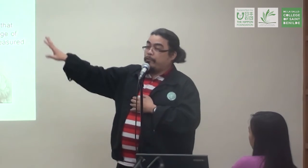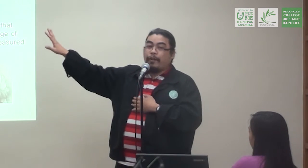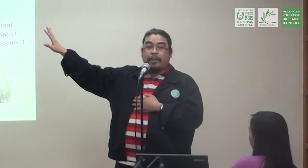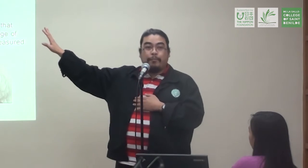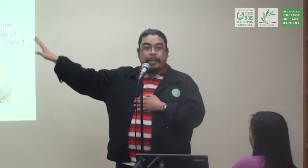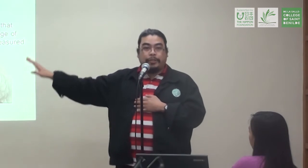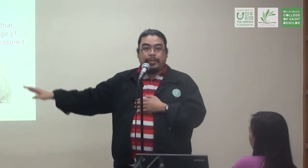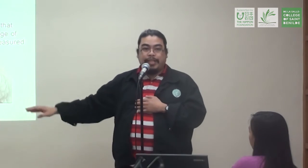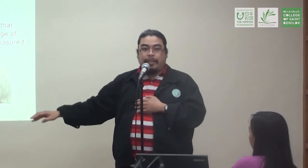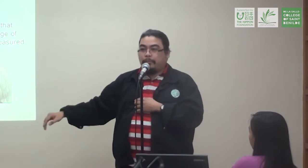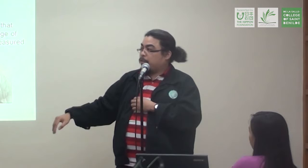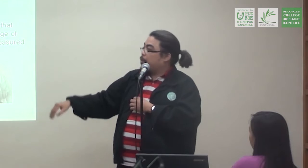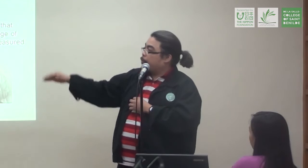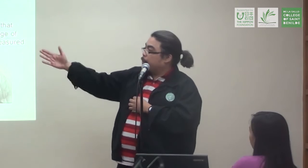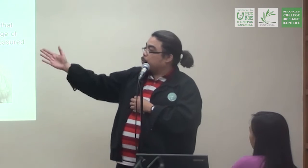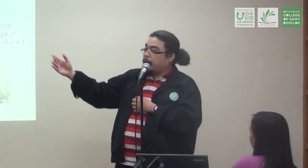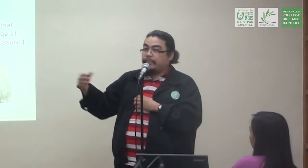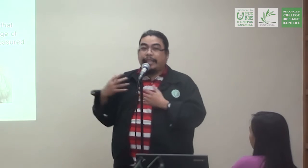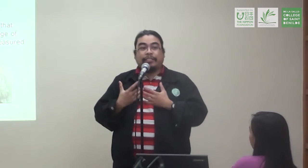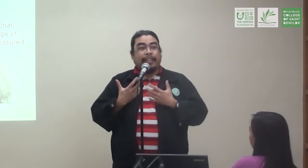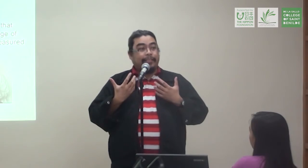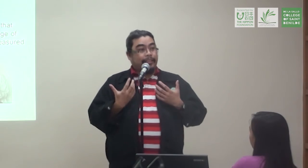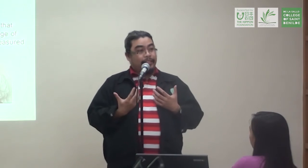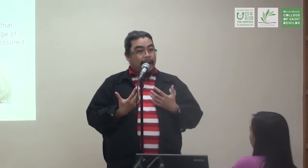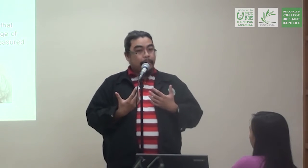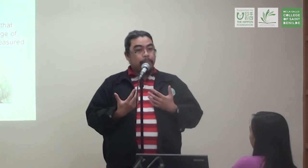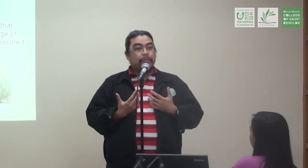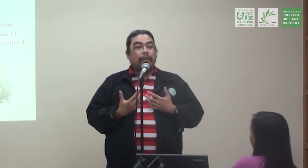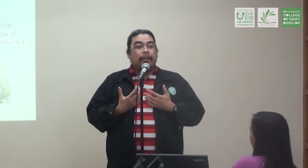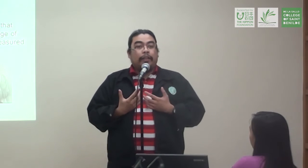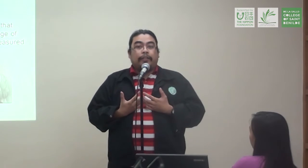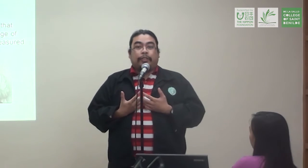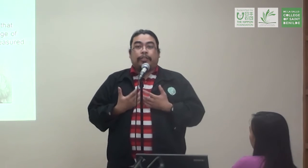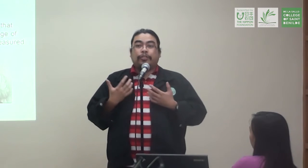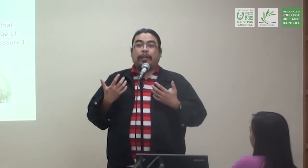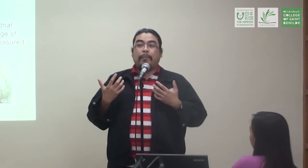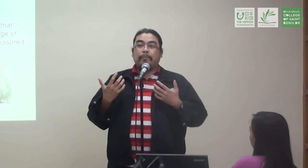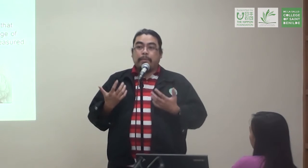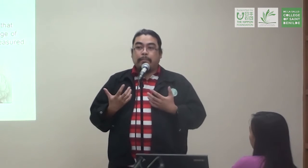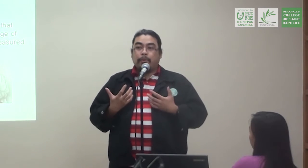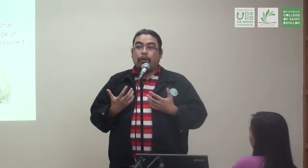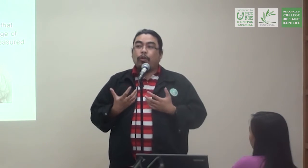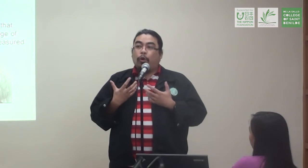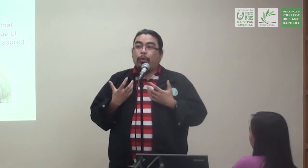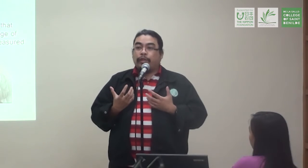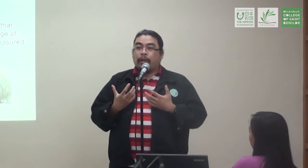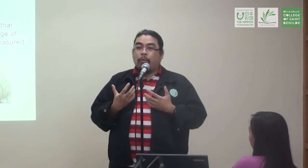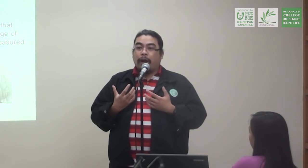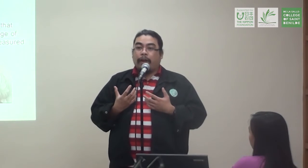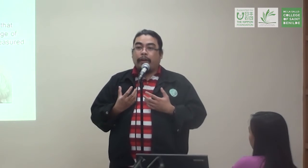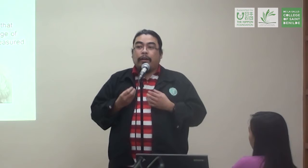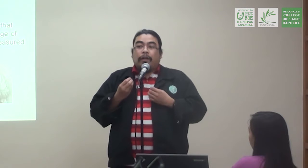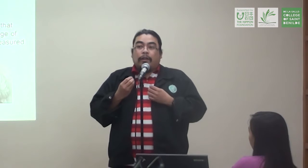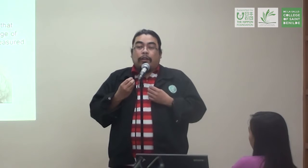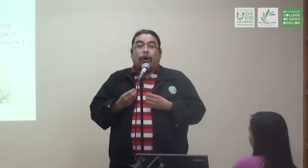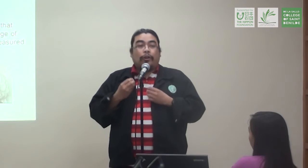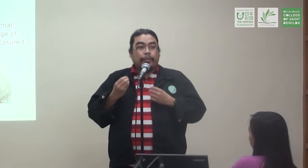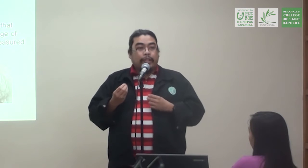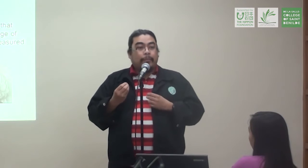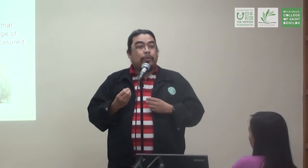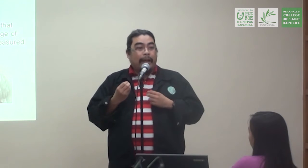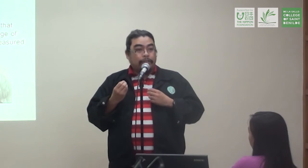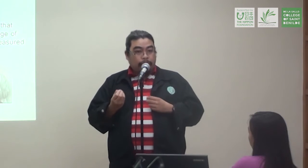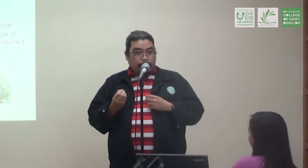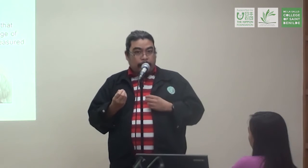are about 5 major themes. First one is extended time. There are some people who would require